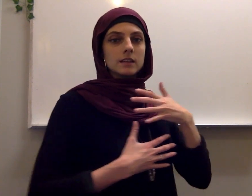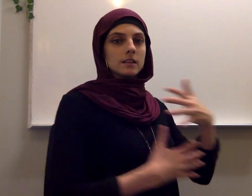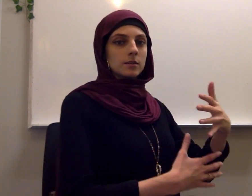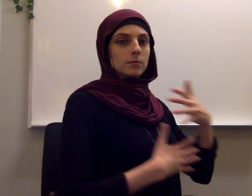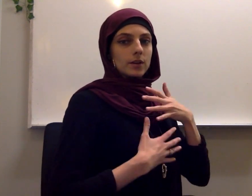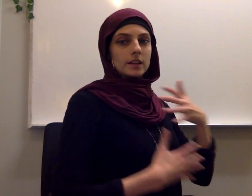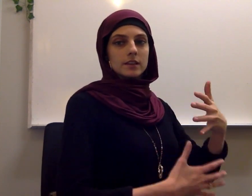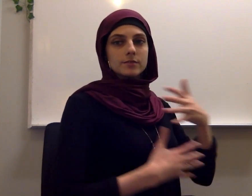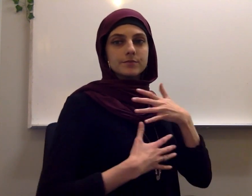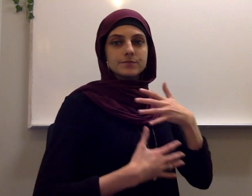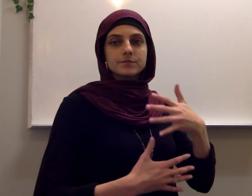Breathe.